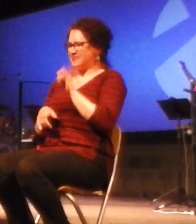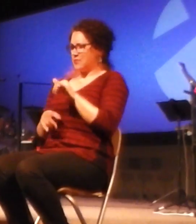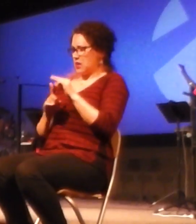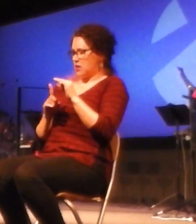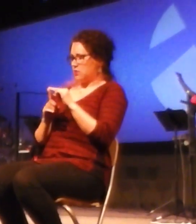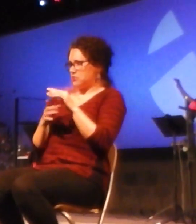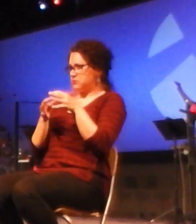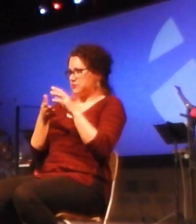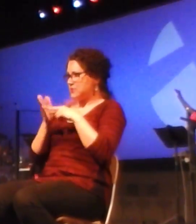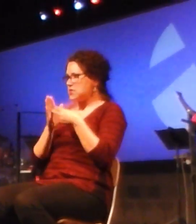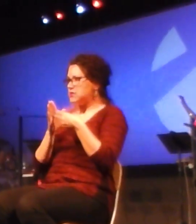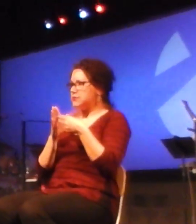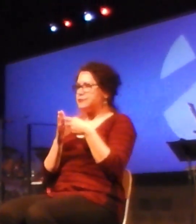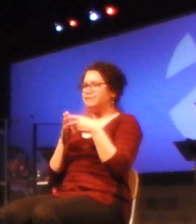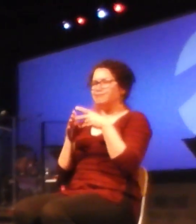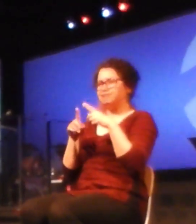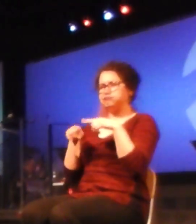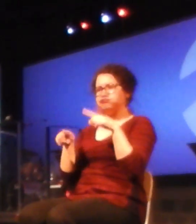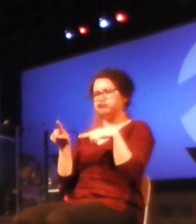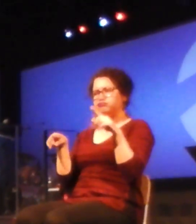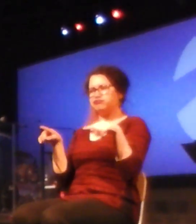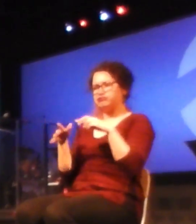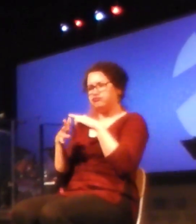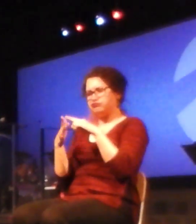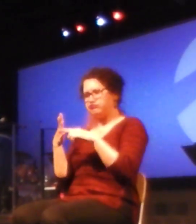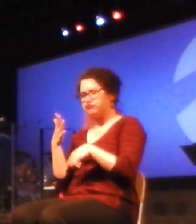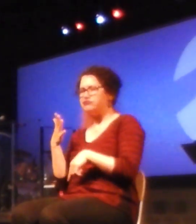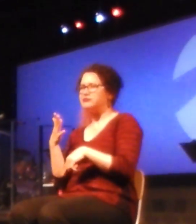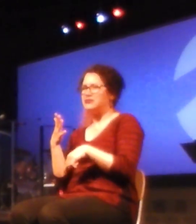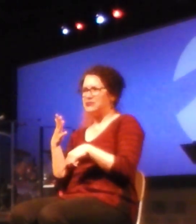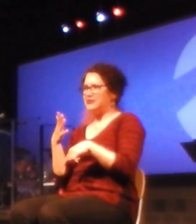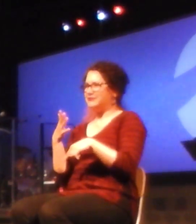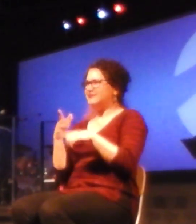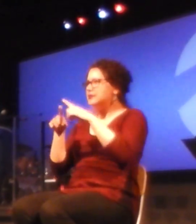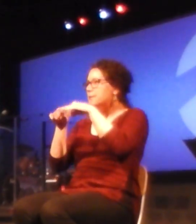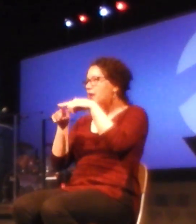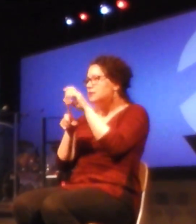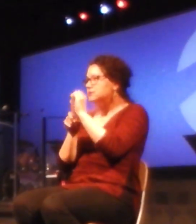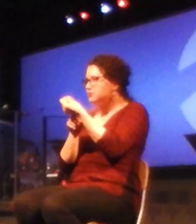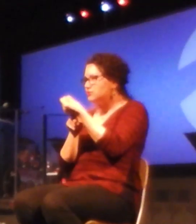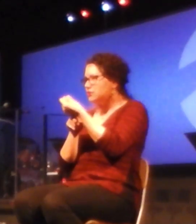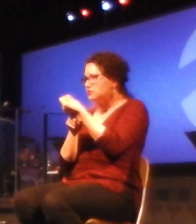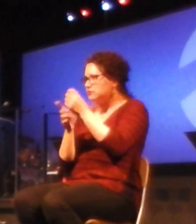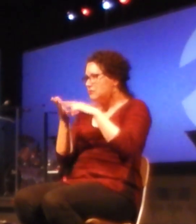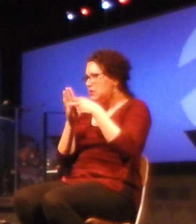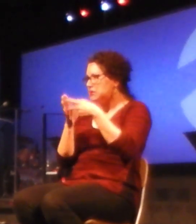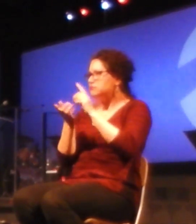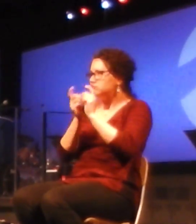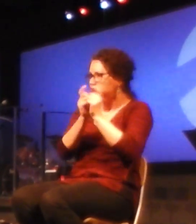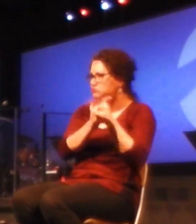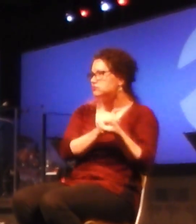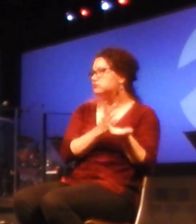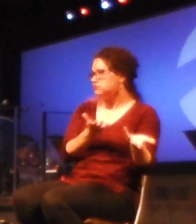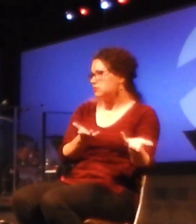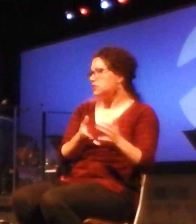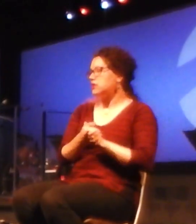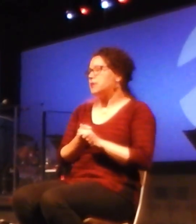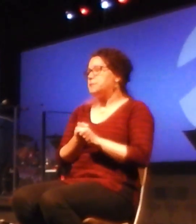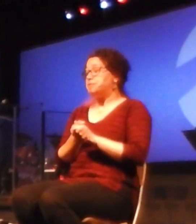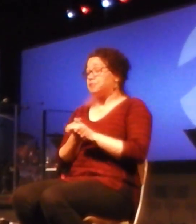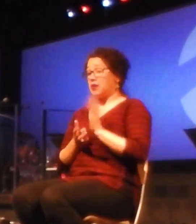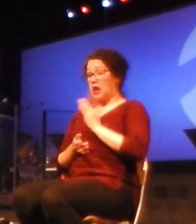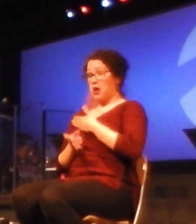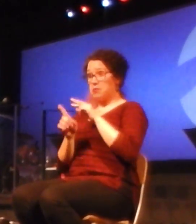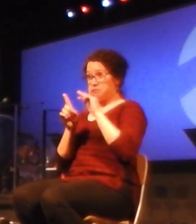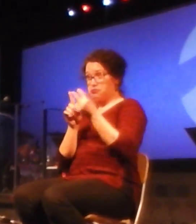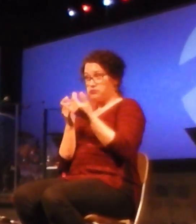means a variety of different things in a variety of different contexts. And so in terms of what we're looking at,